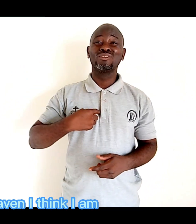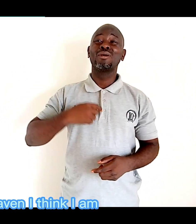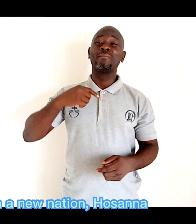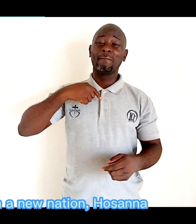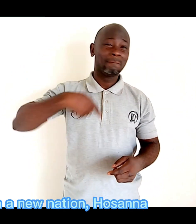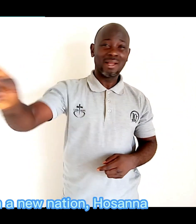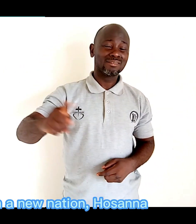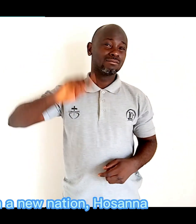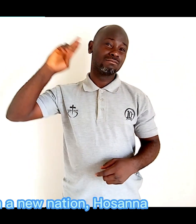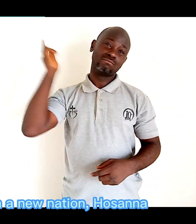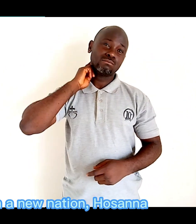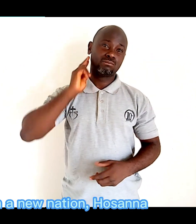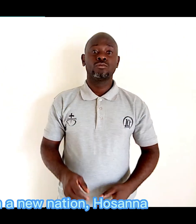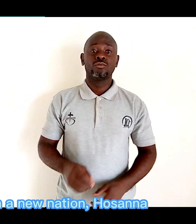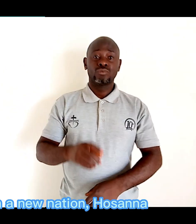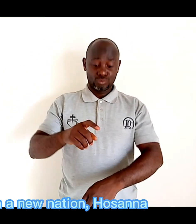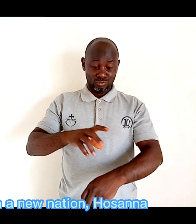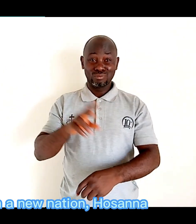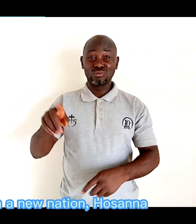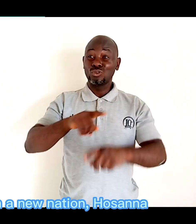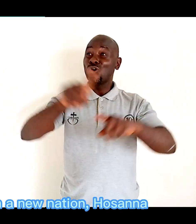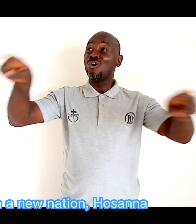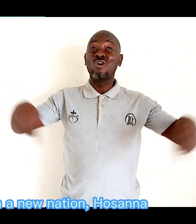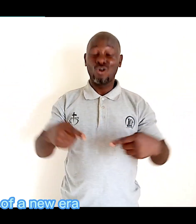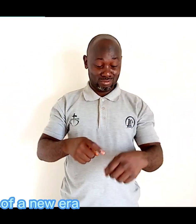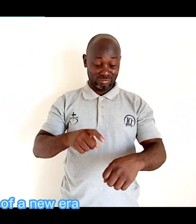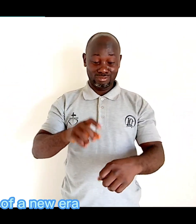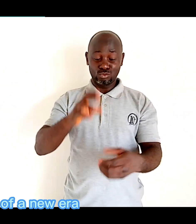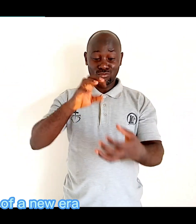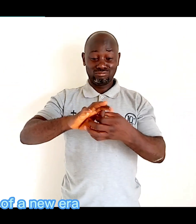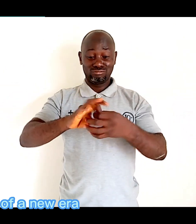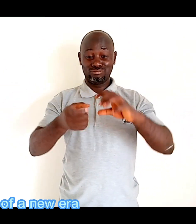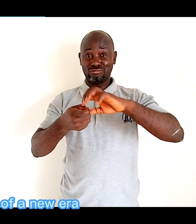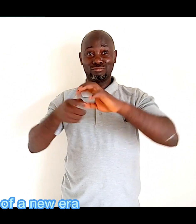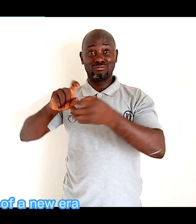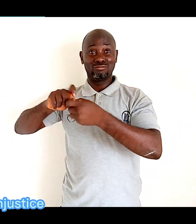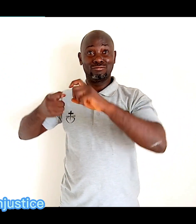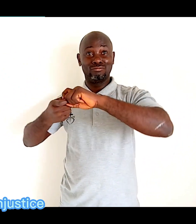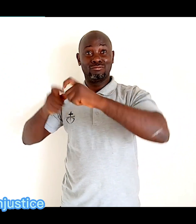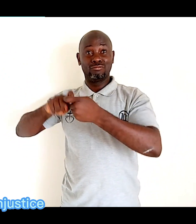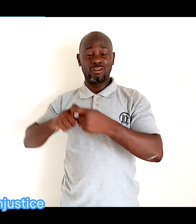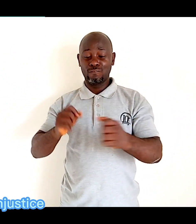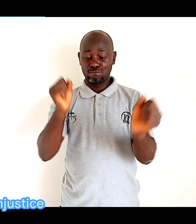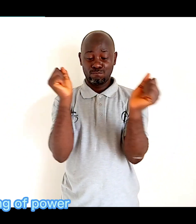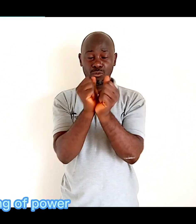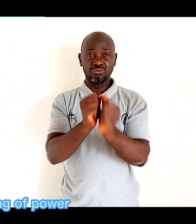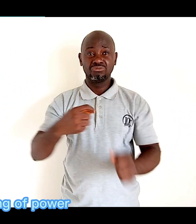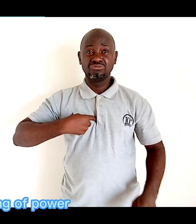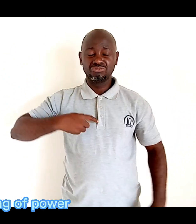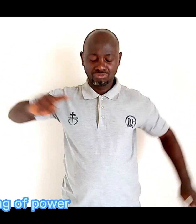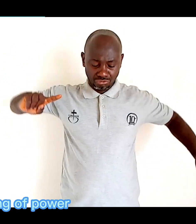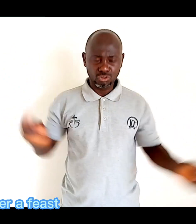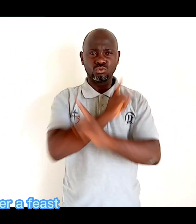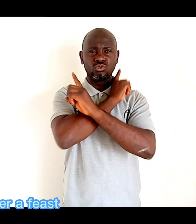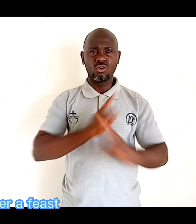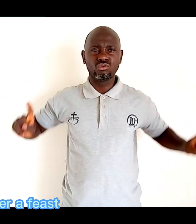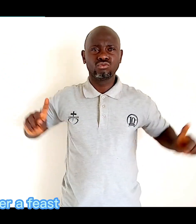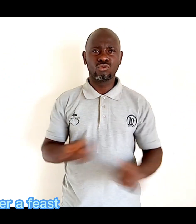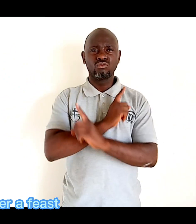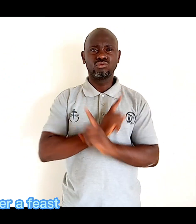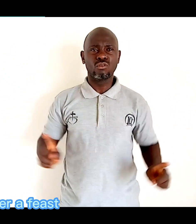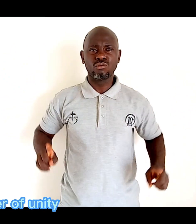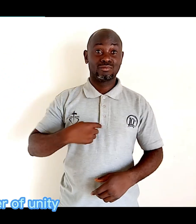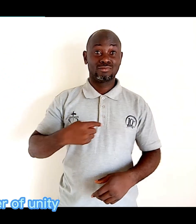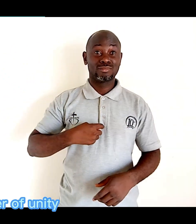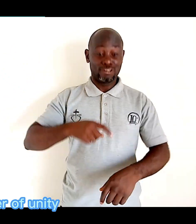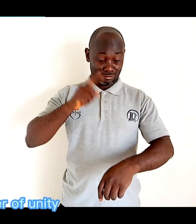I am. I'm the voice of one crying in our nation, Hosanna. I'm the beginning of a new era, the end of injustice and the beginning of power. I'm a